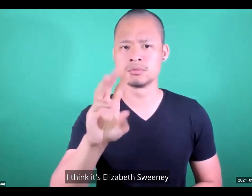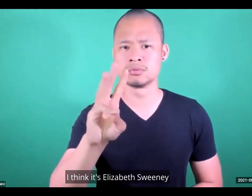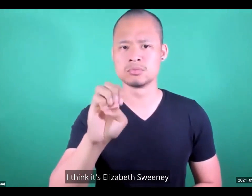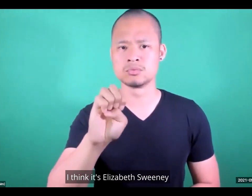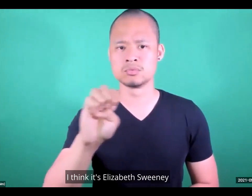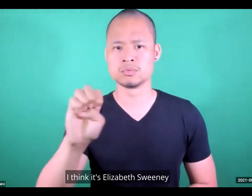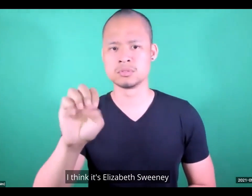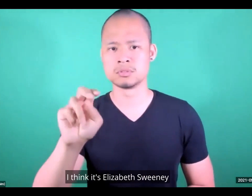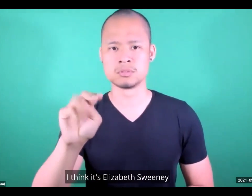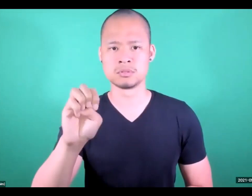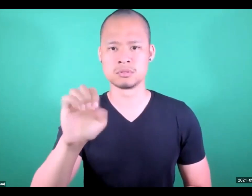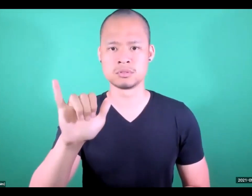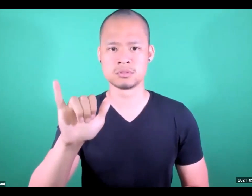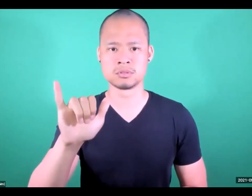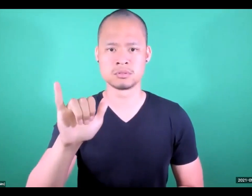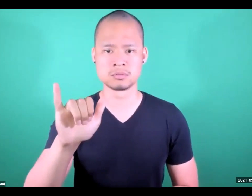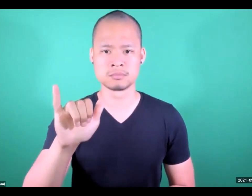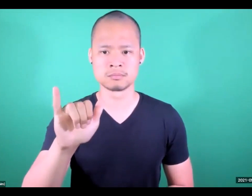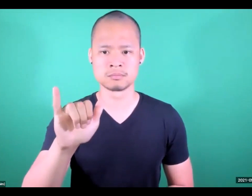Elizabeth